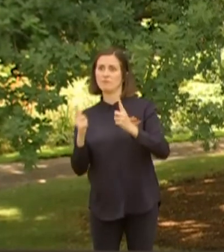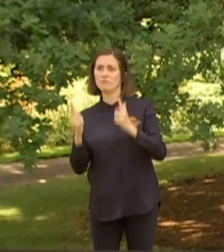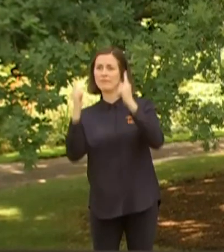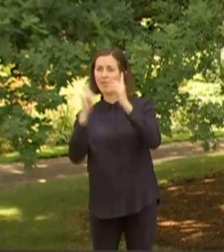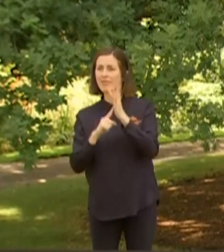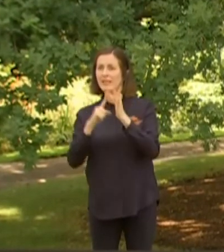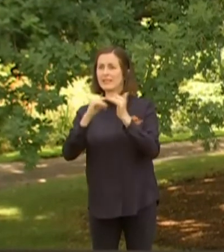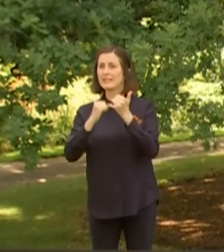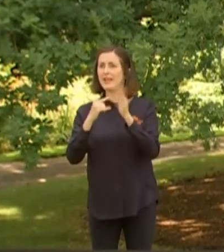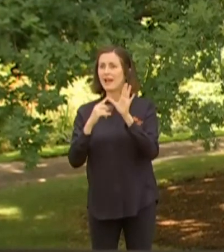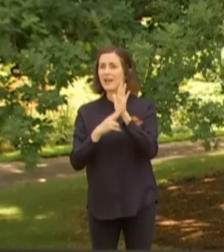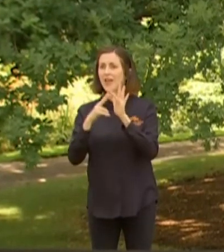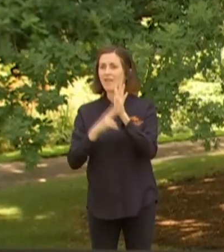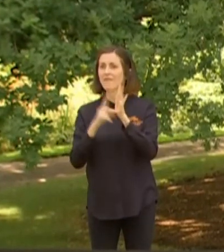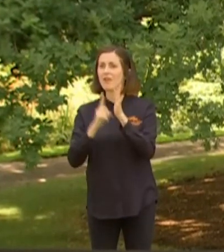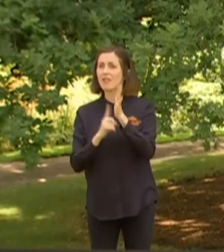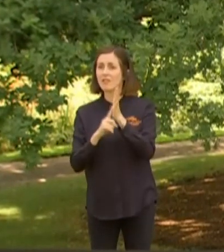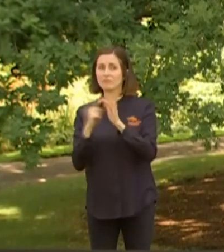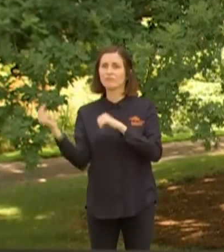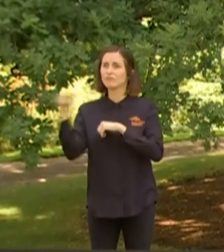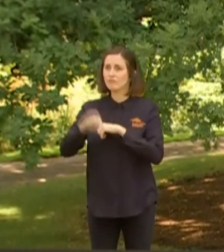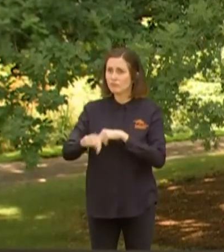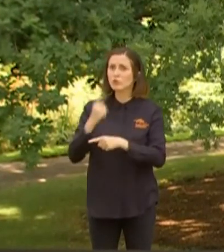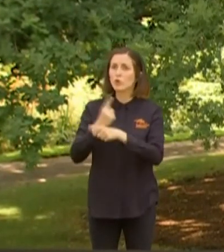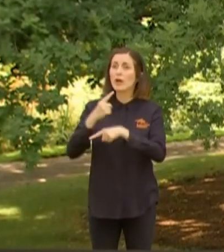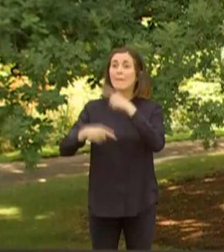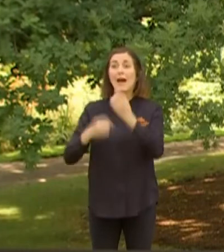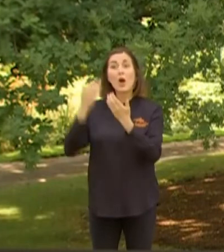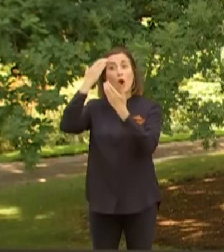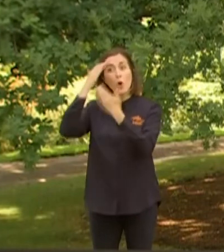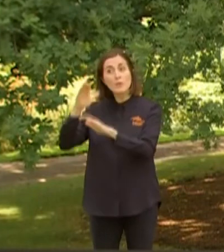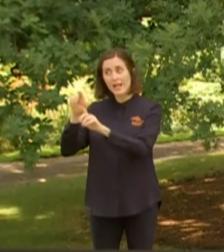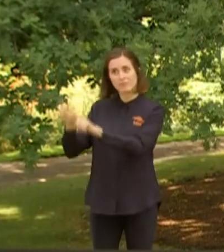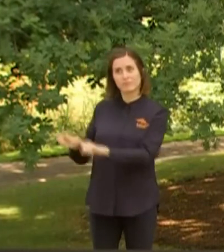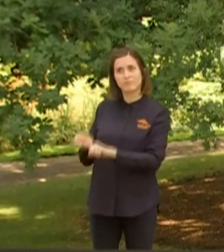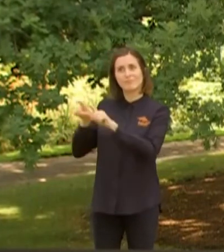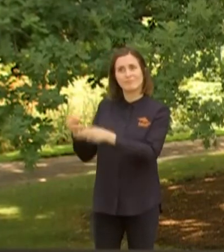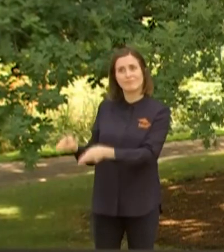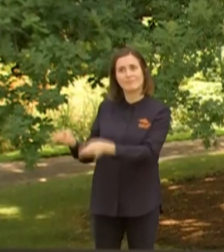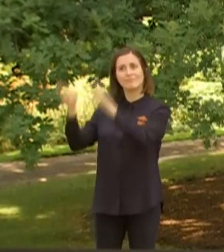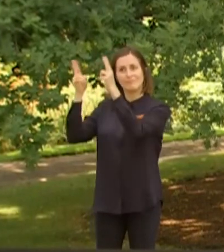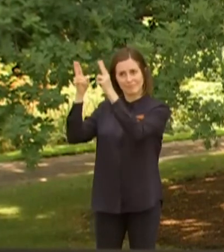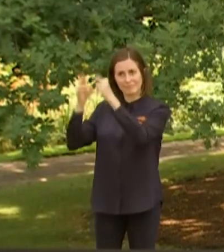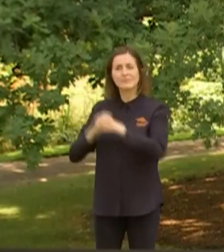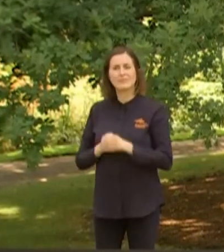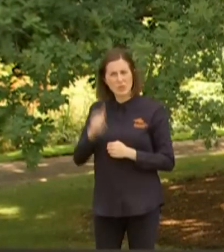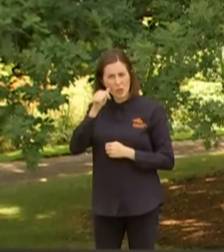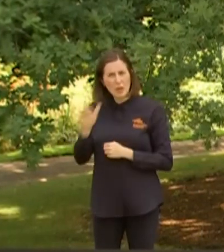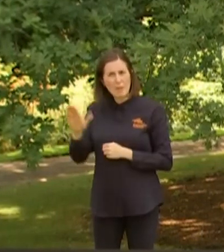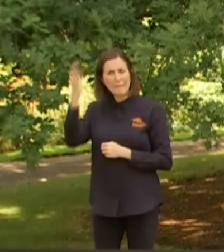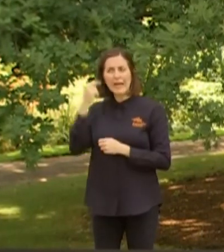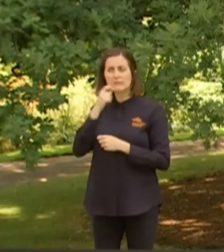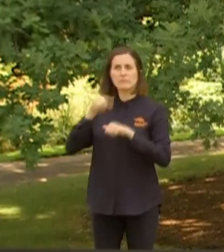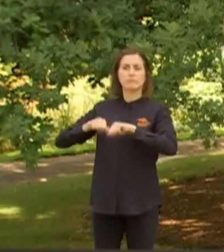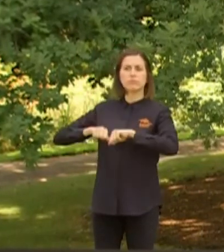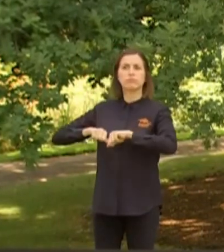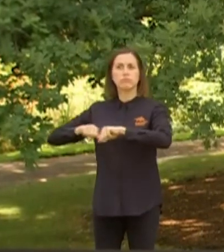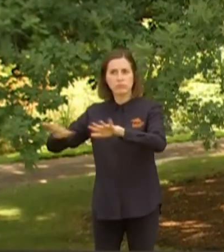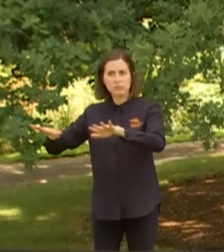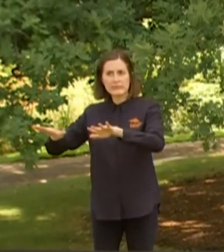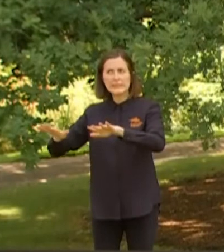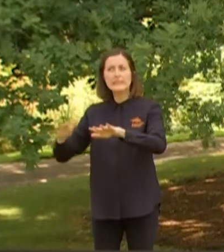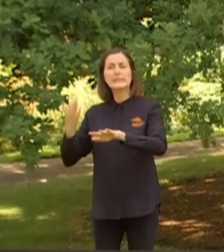learned in relation to hotel quarantine, and we have learnt those lessons both from Victoria's experience, but also experiences in Adelaide,